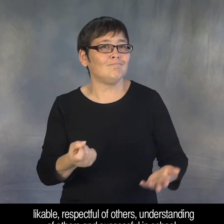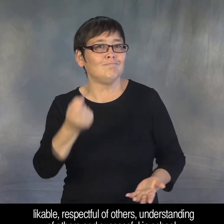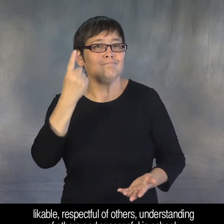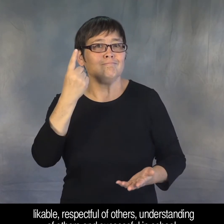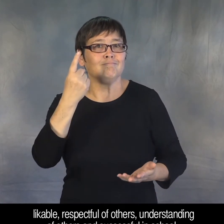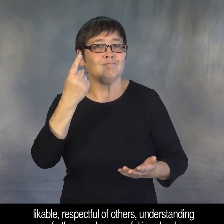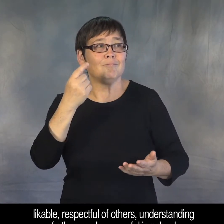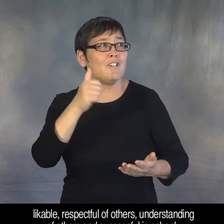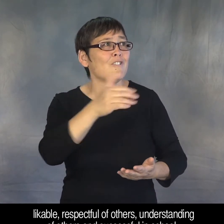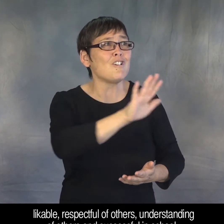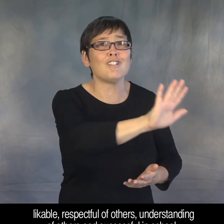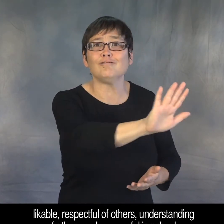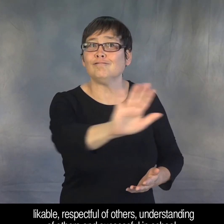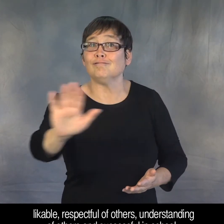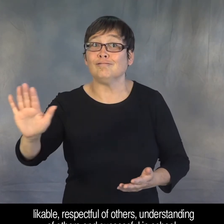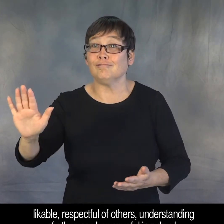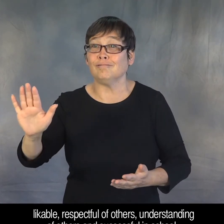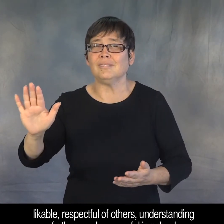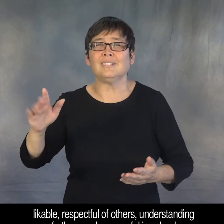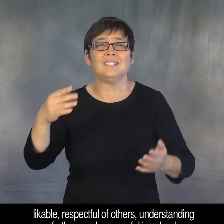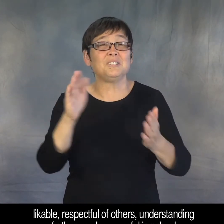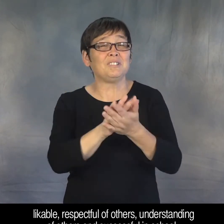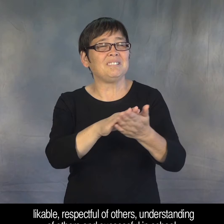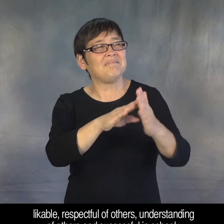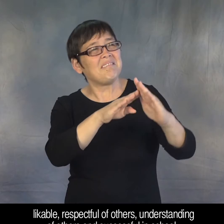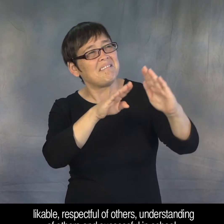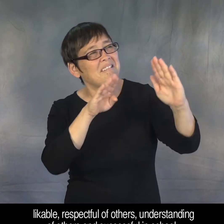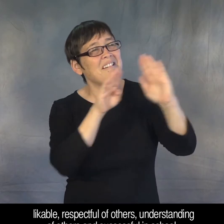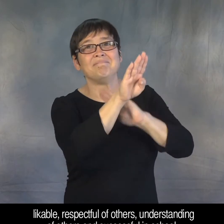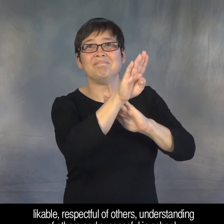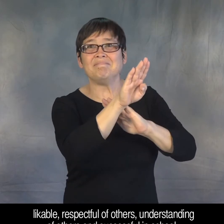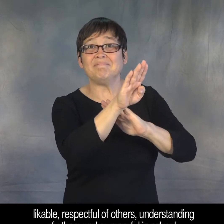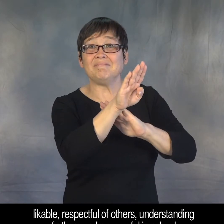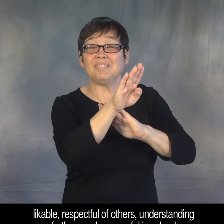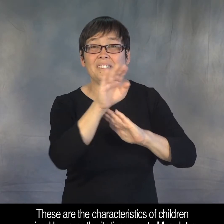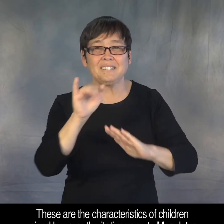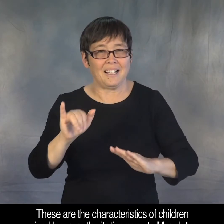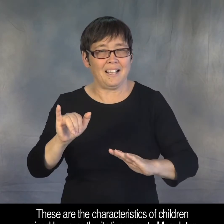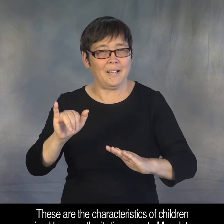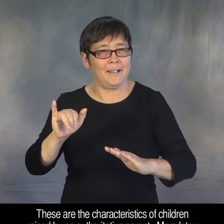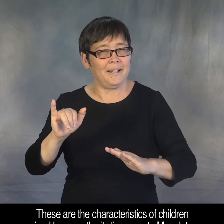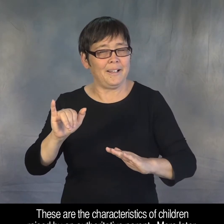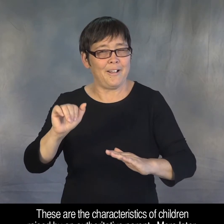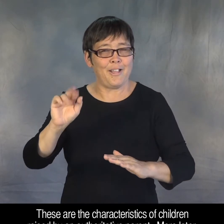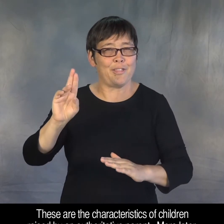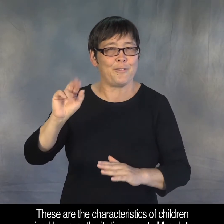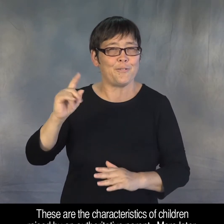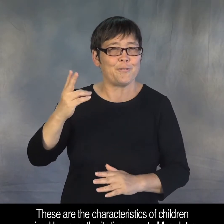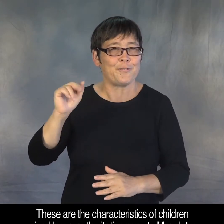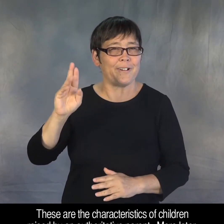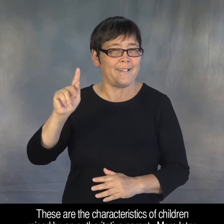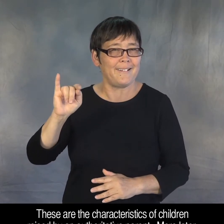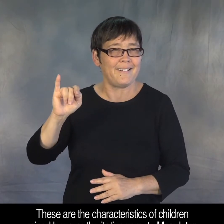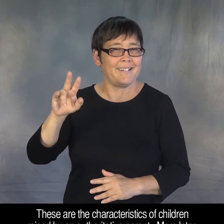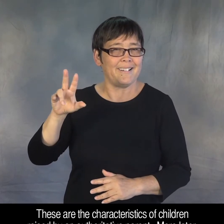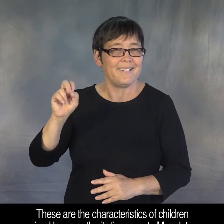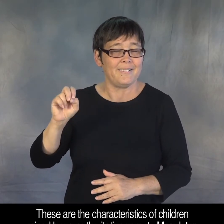respectful of others, and successful in school. These are the characteristics of children raised by